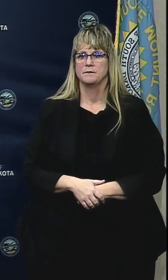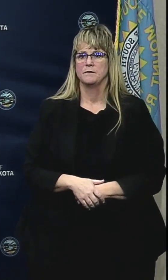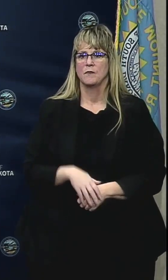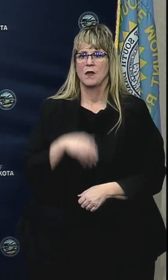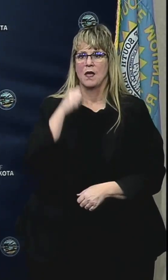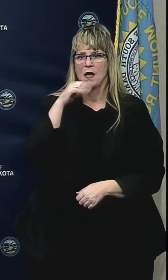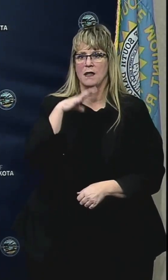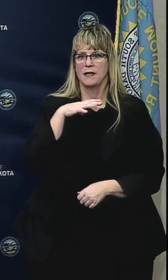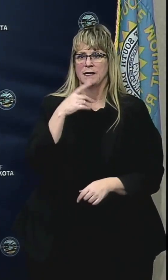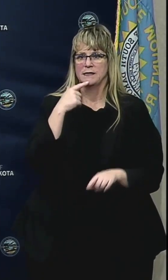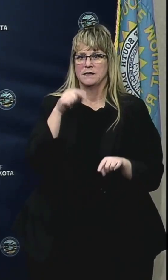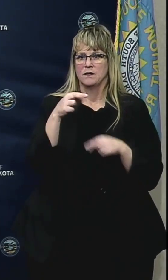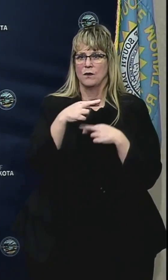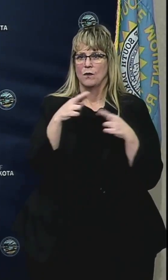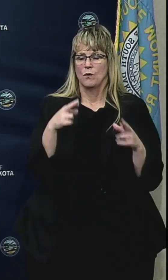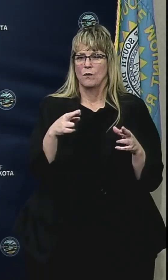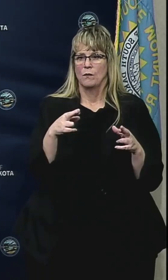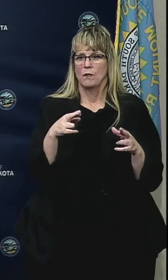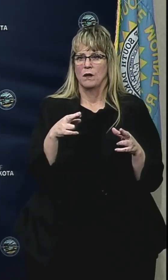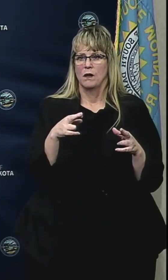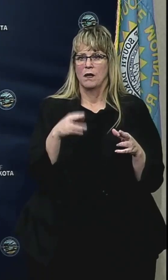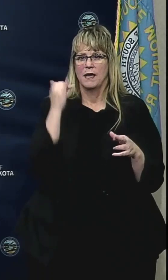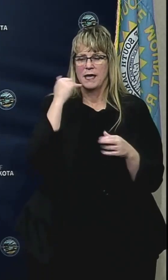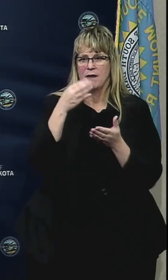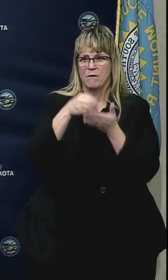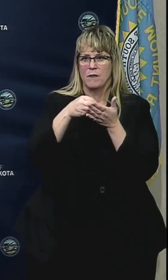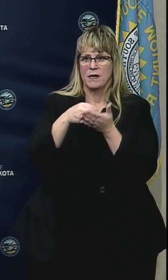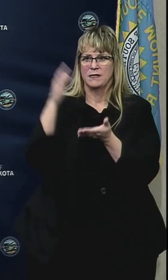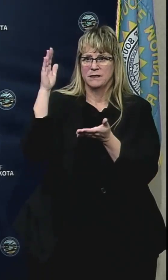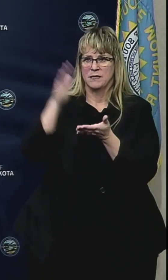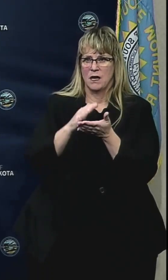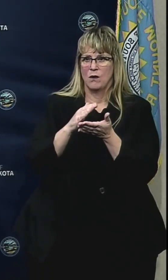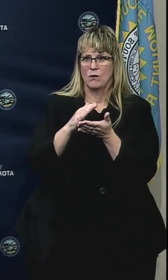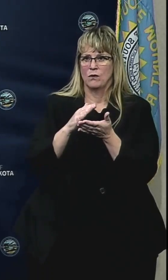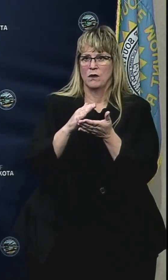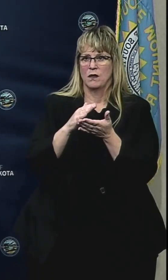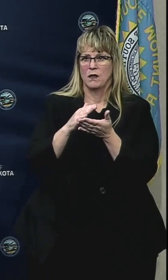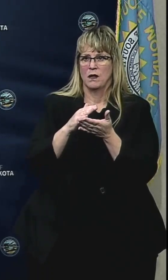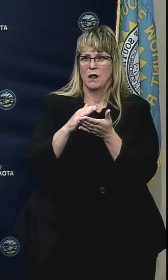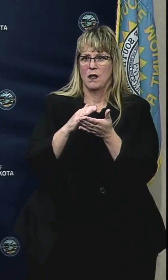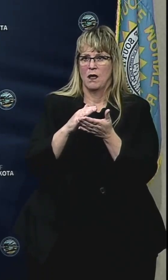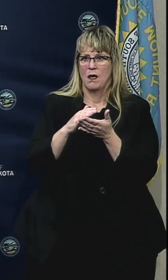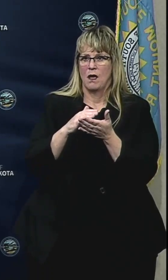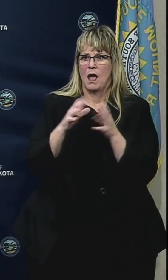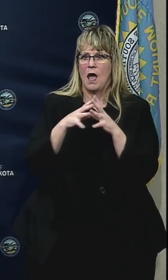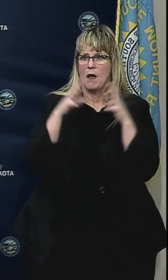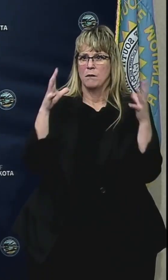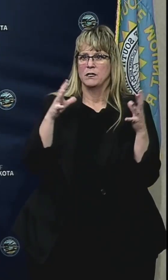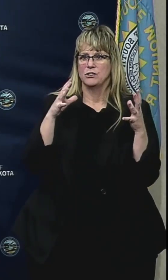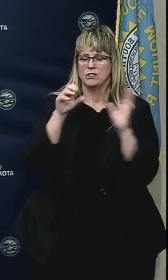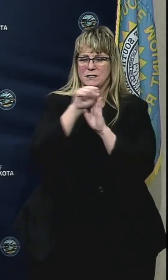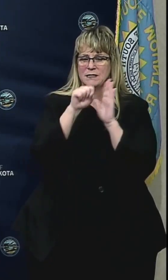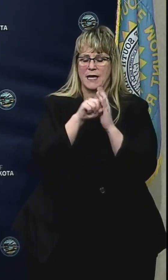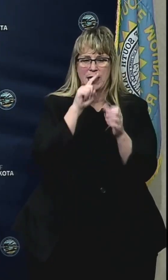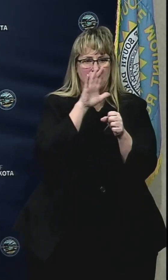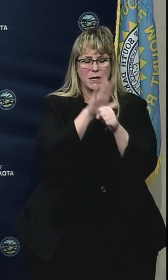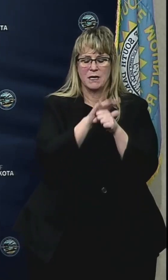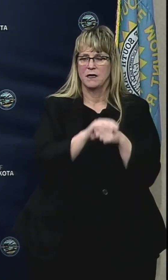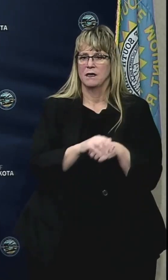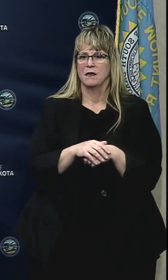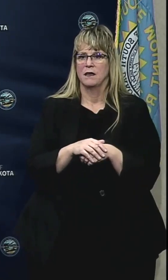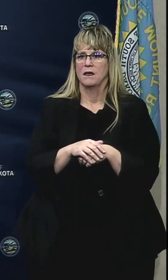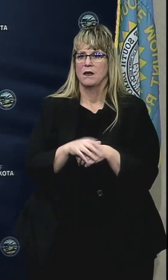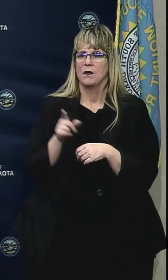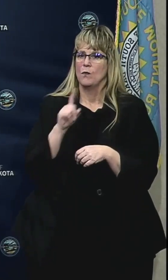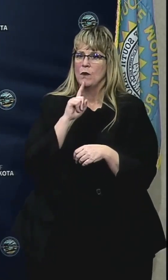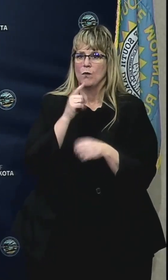If revenue is so down in the state, why commit state money on the clinical trial, and how much is the state committing? You know, we really want to make